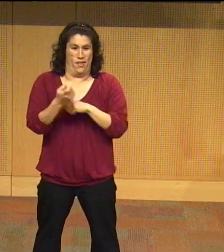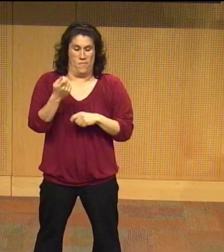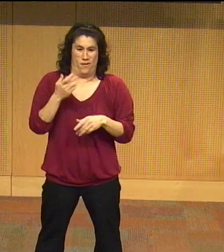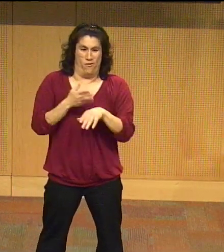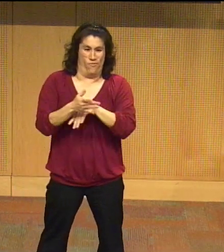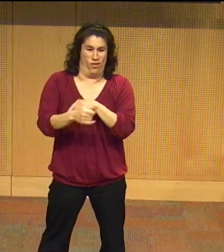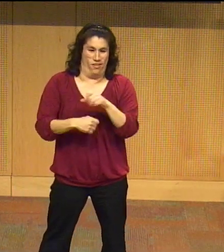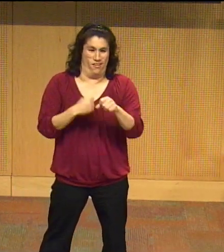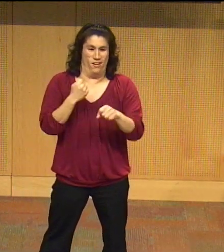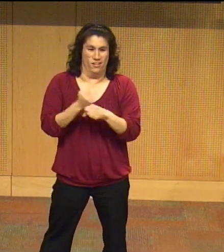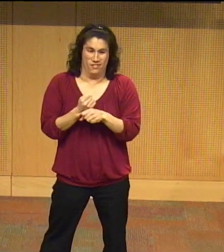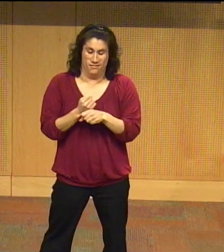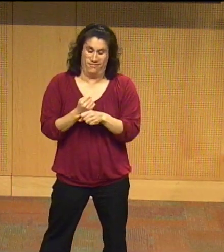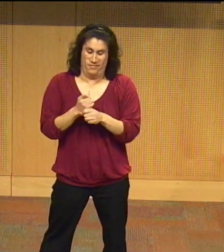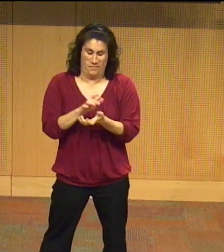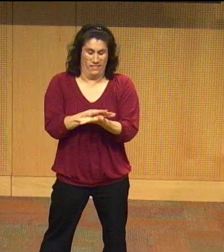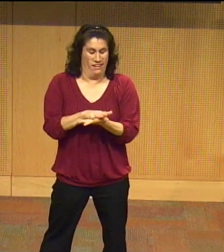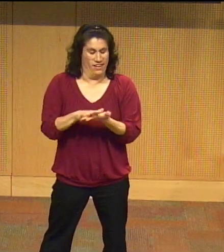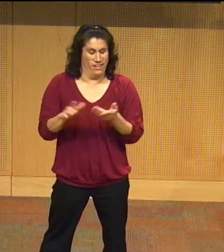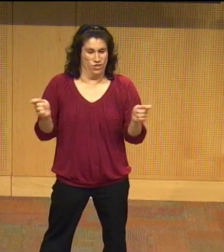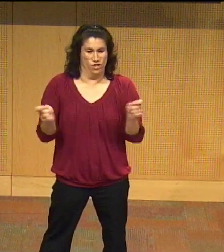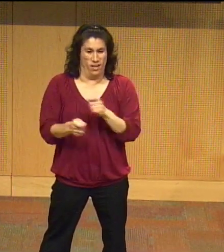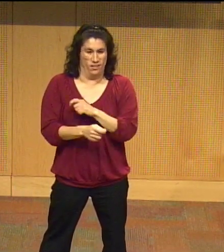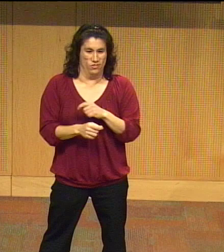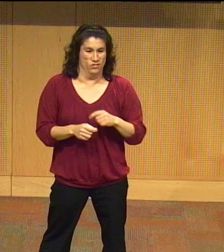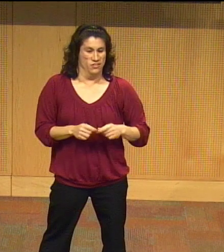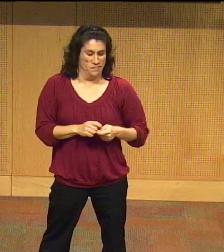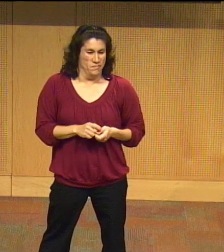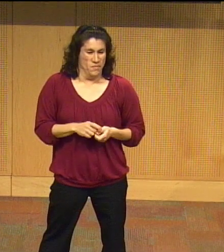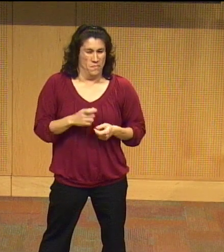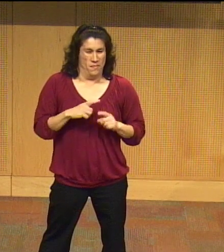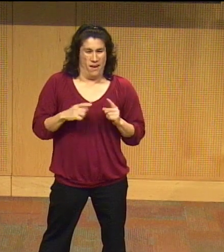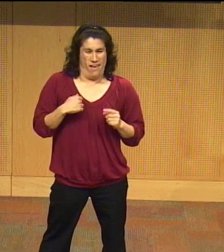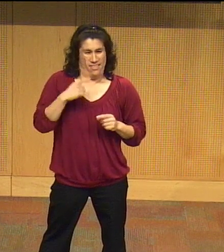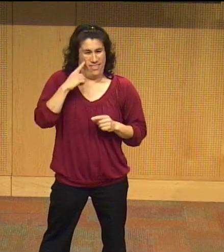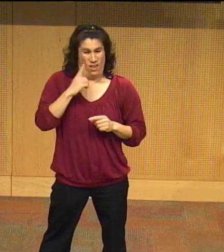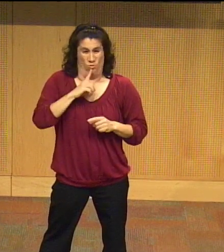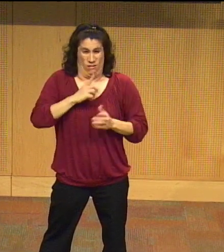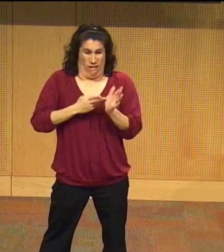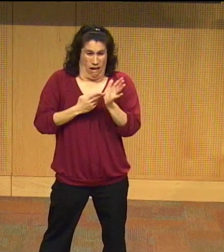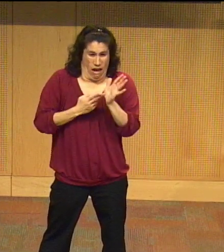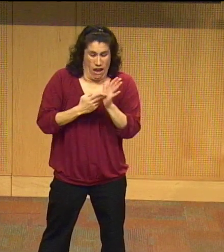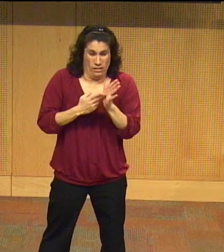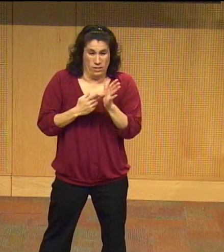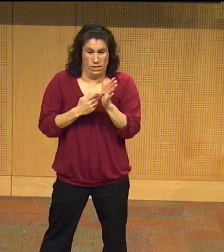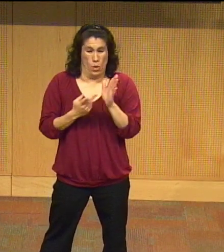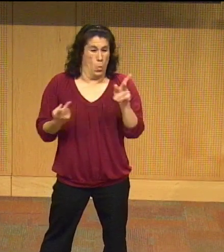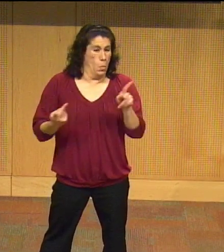text. So it's been an amazing thing to see those changes happen. They've all been great changes, and they make life